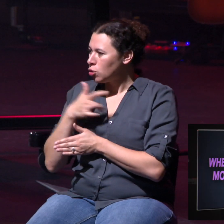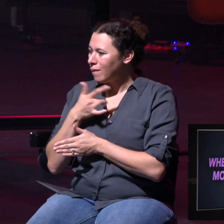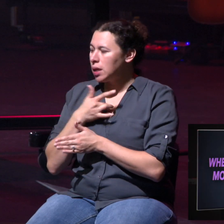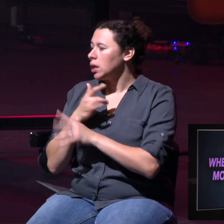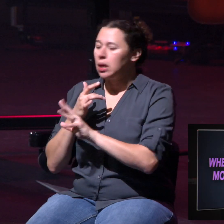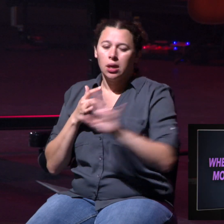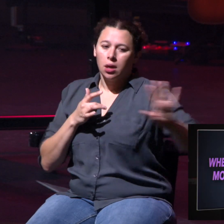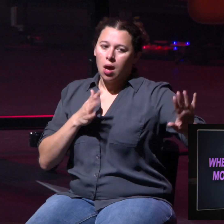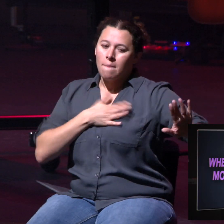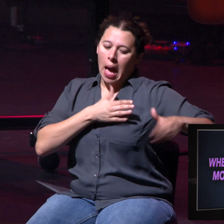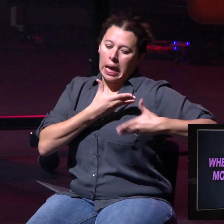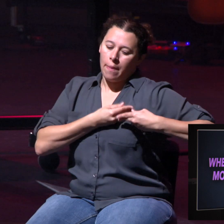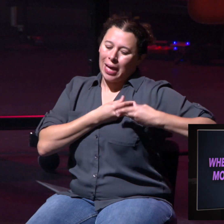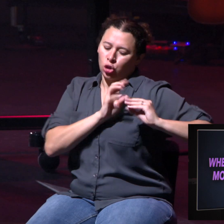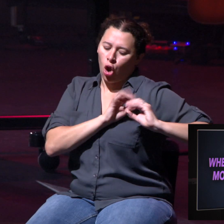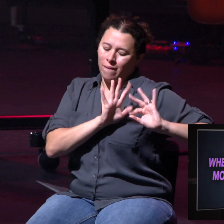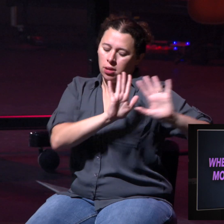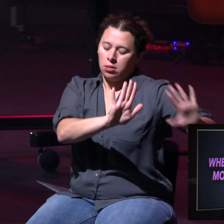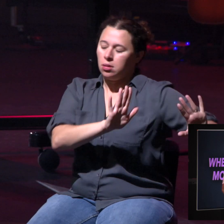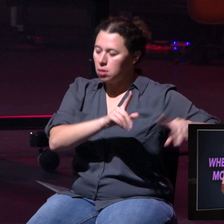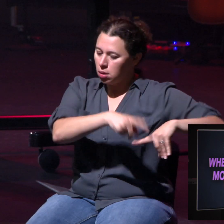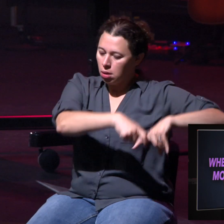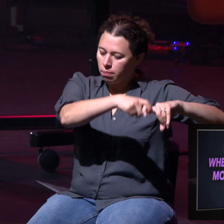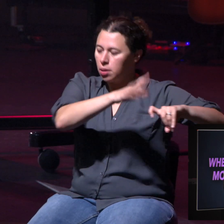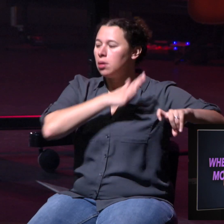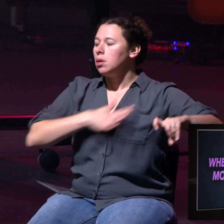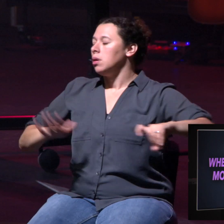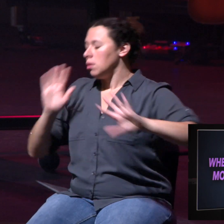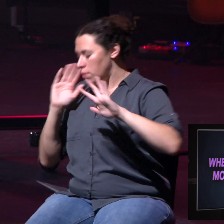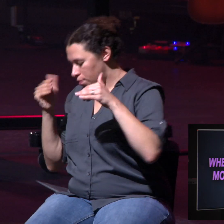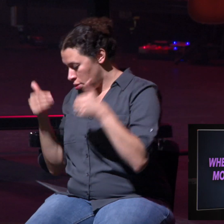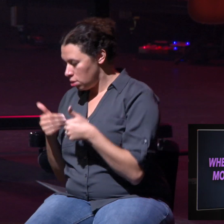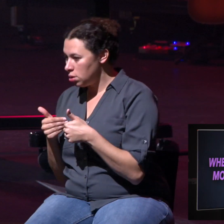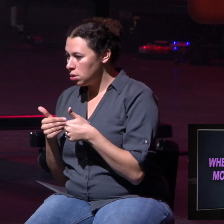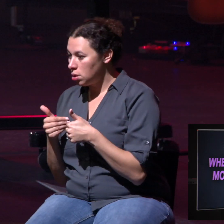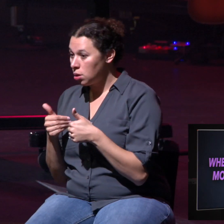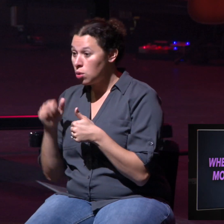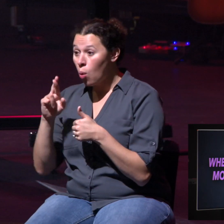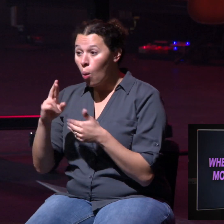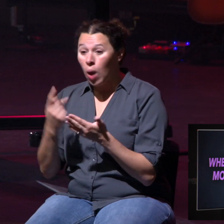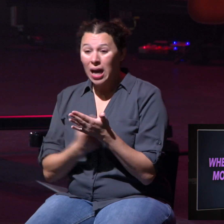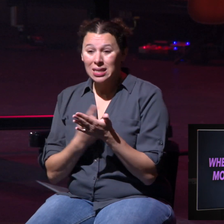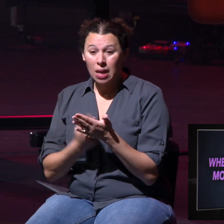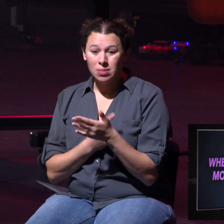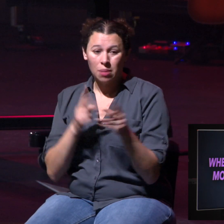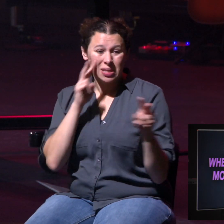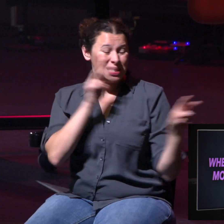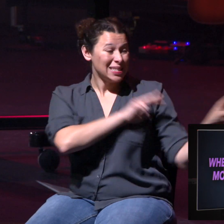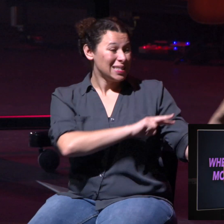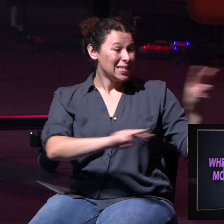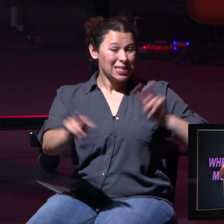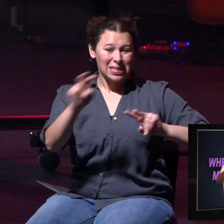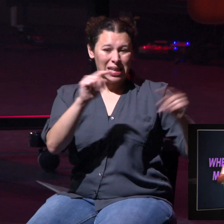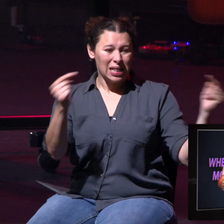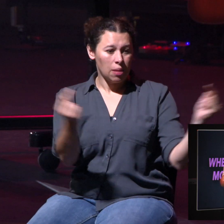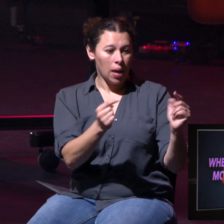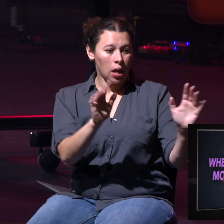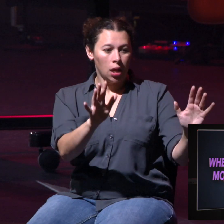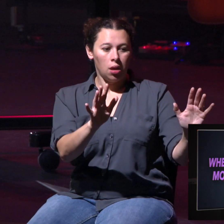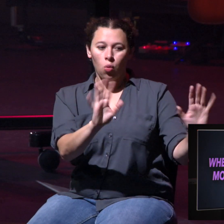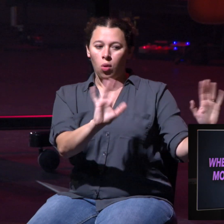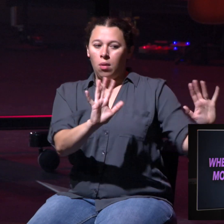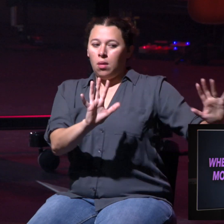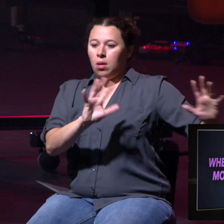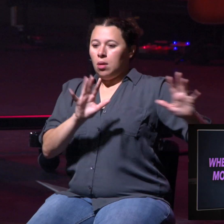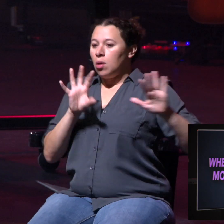think we don't feel compassion just because we've learned to insulate ourselves from the people or from the needs. Like we create this bubble around